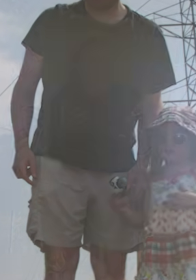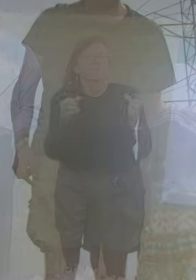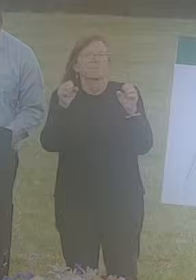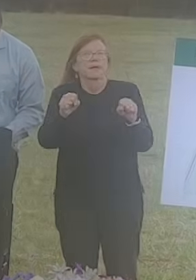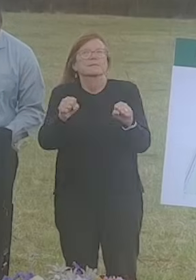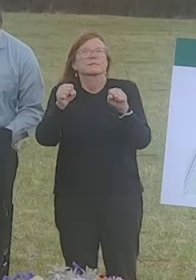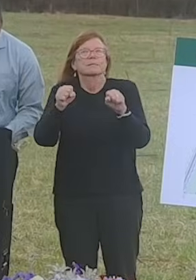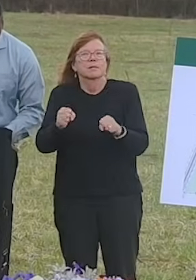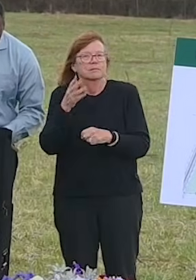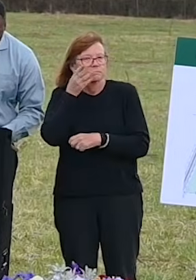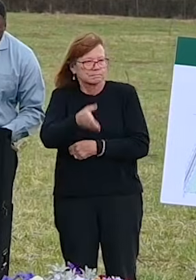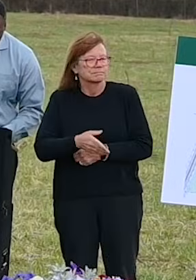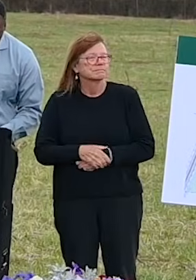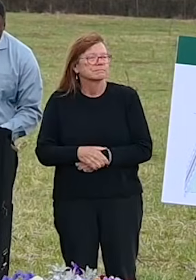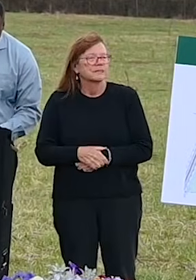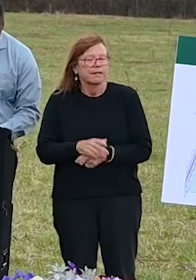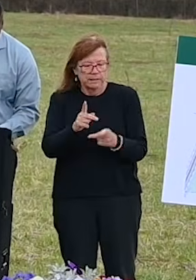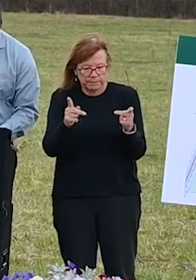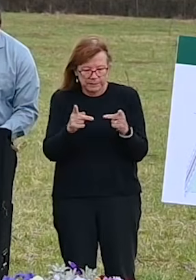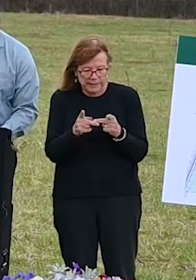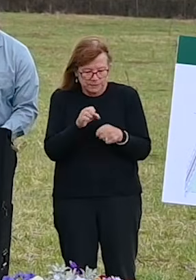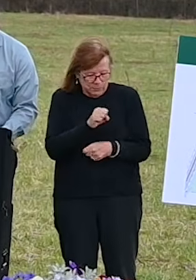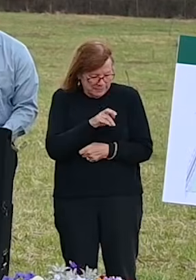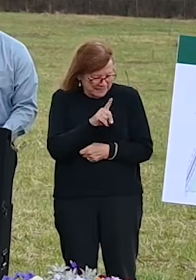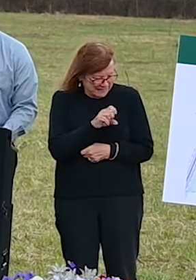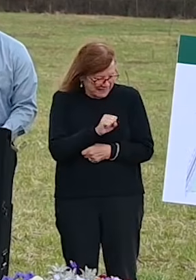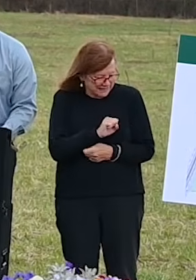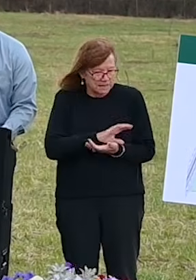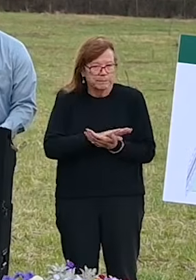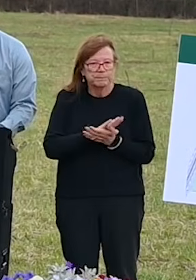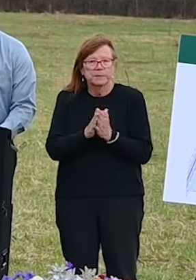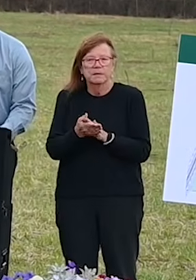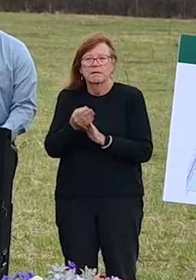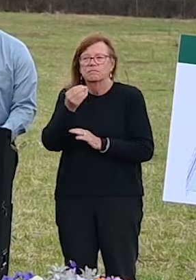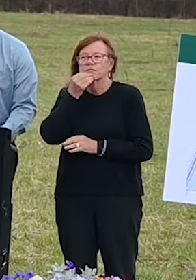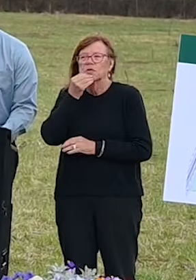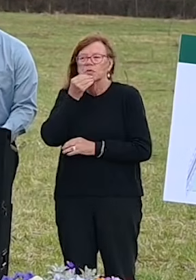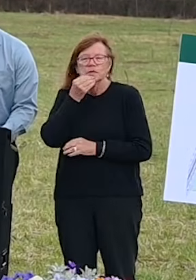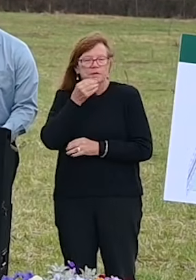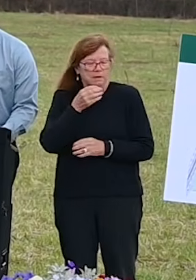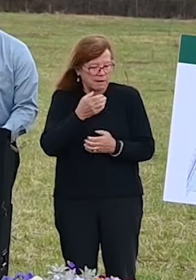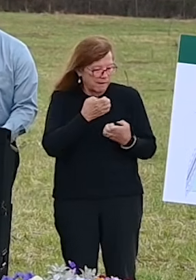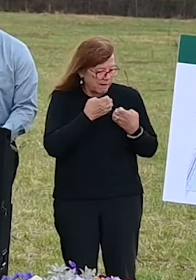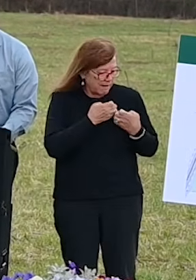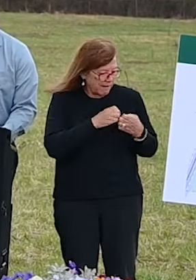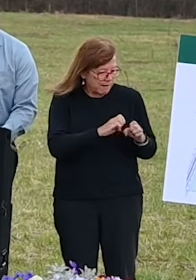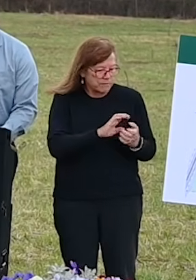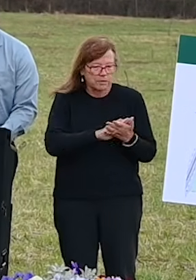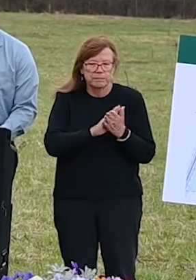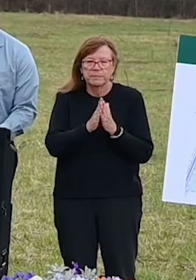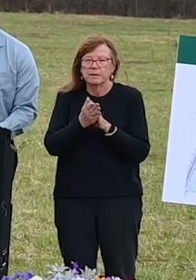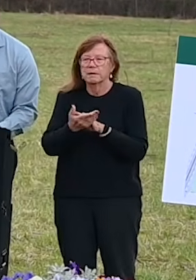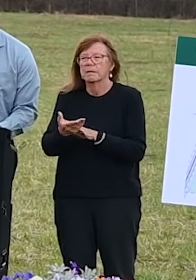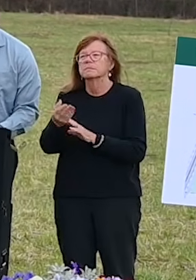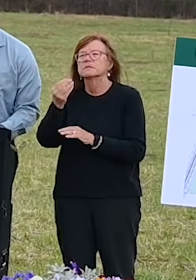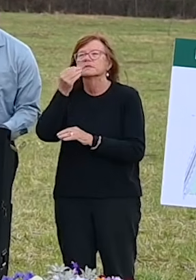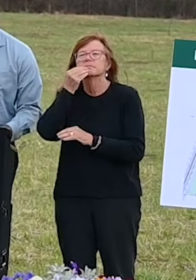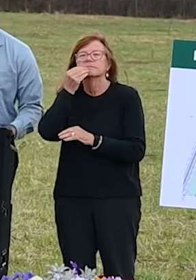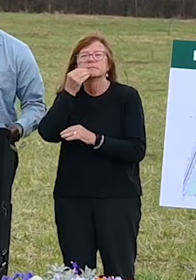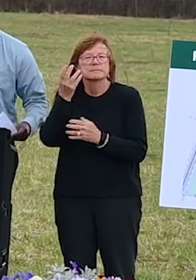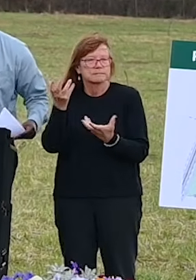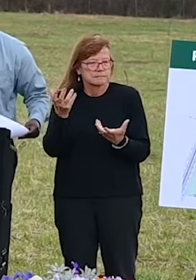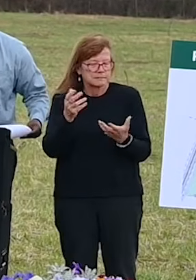possibility, a place where seeds turn into sustenance, where efforts turn into nourishment, where